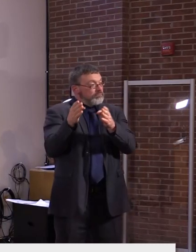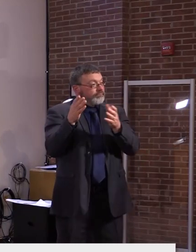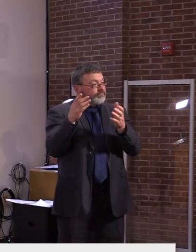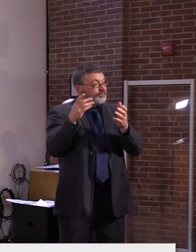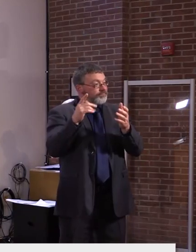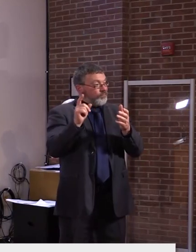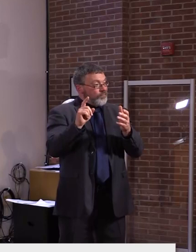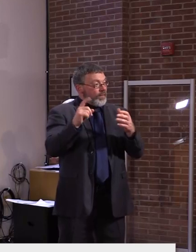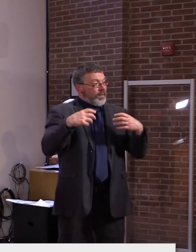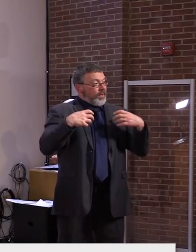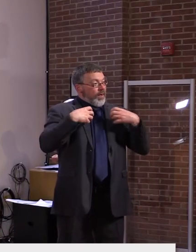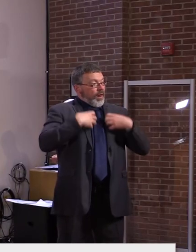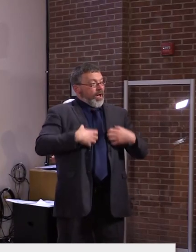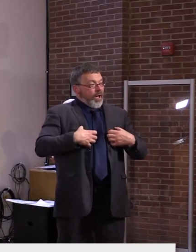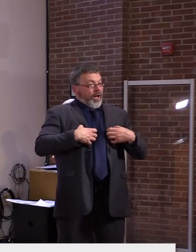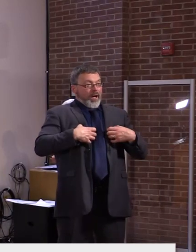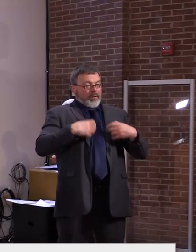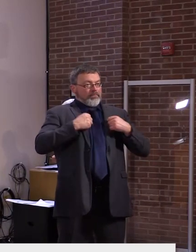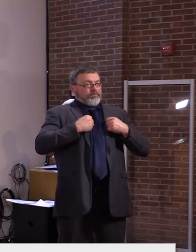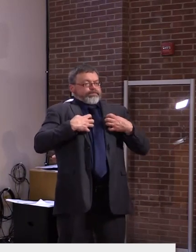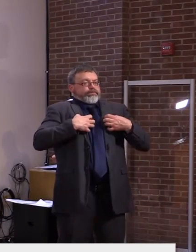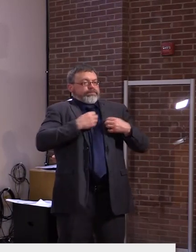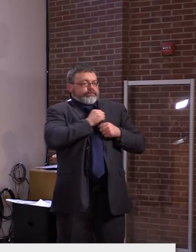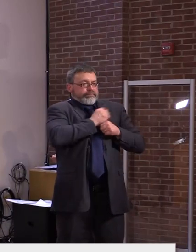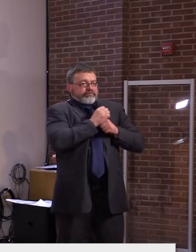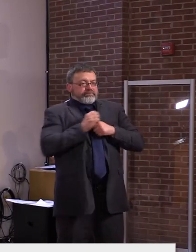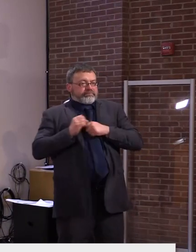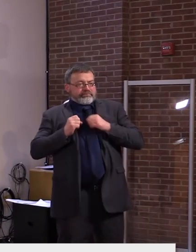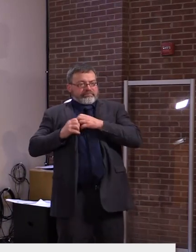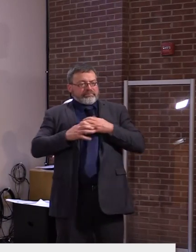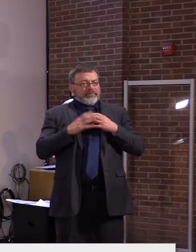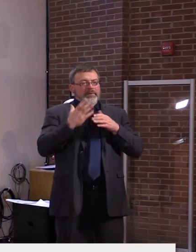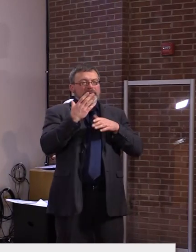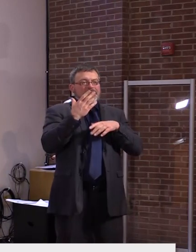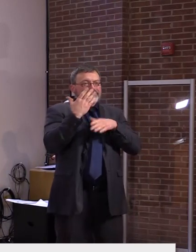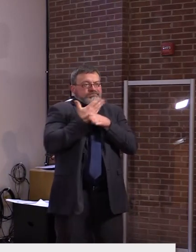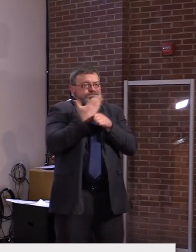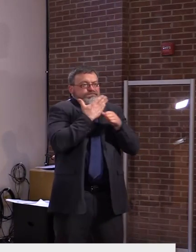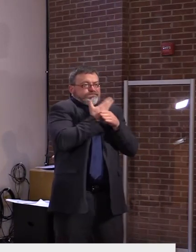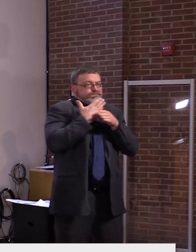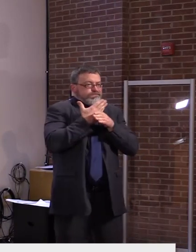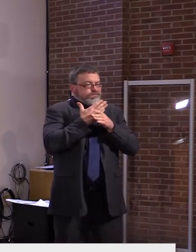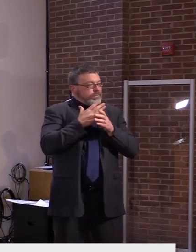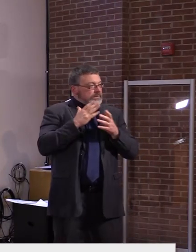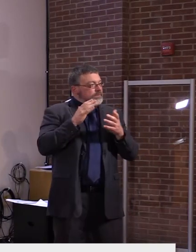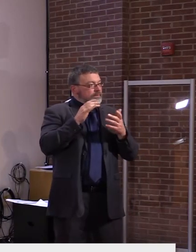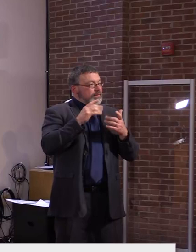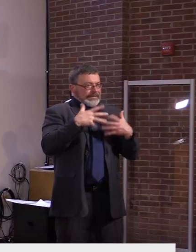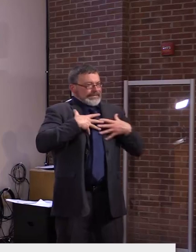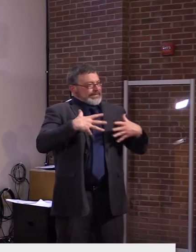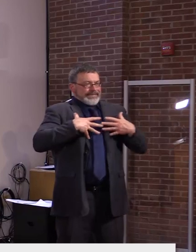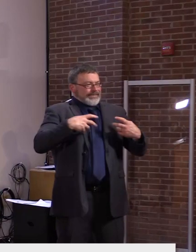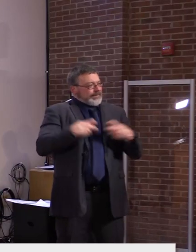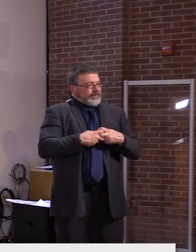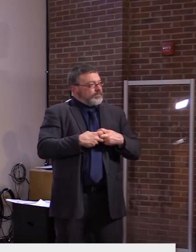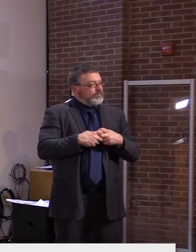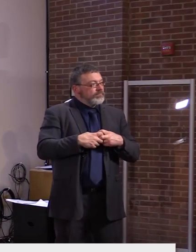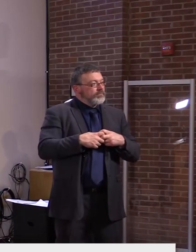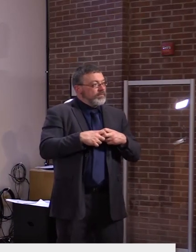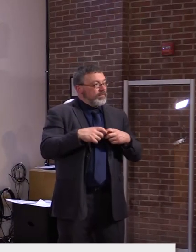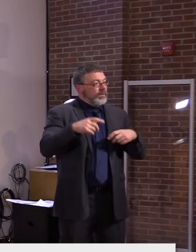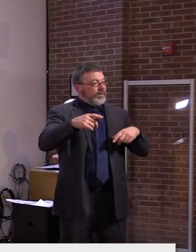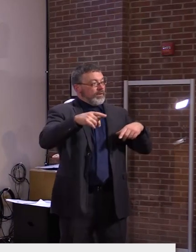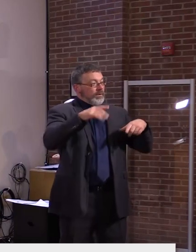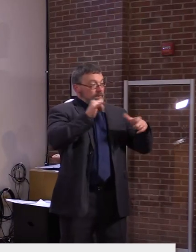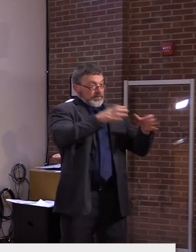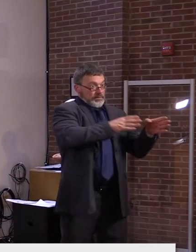reaction, the response of your body to having the coronavirus, which causes your lungs to fill up with a lot of different